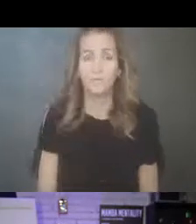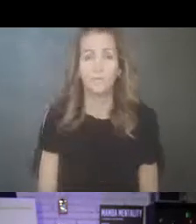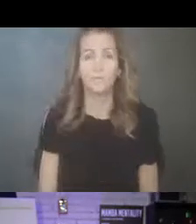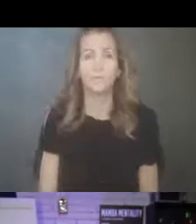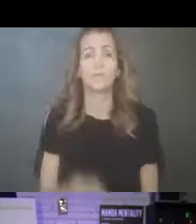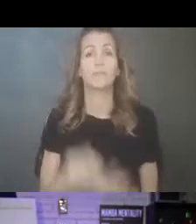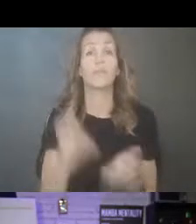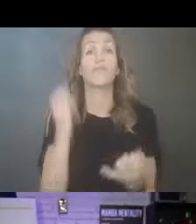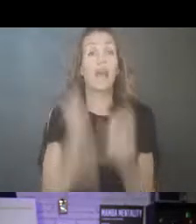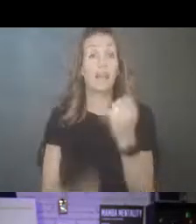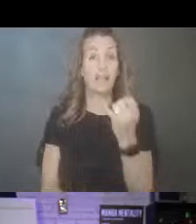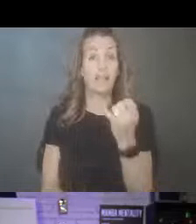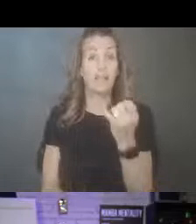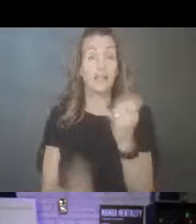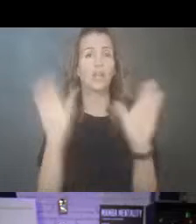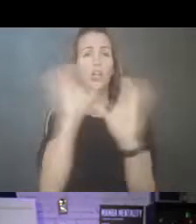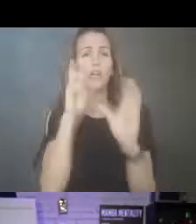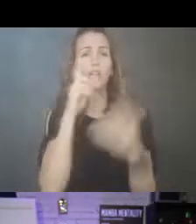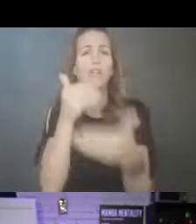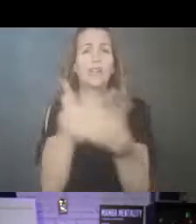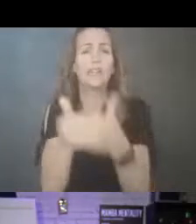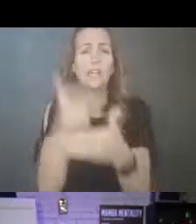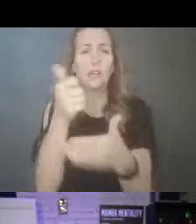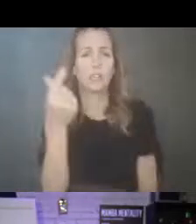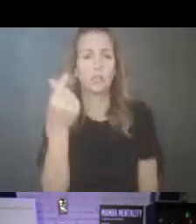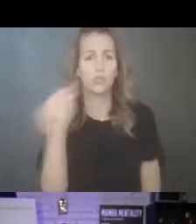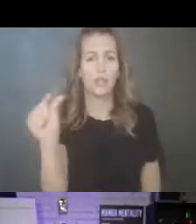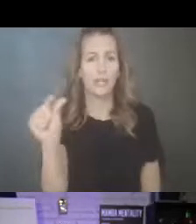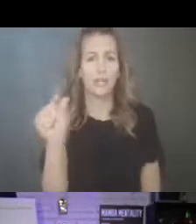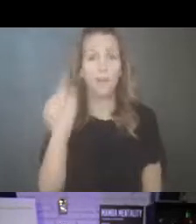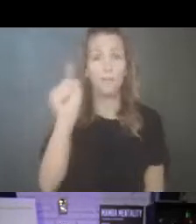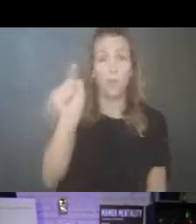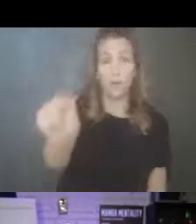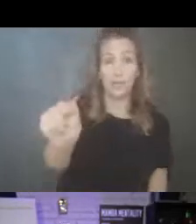Finally, look for the nearest green cup and point to that one.